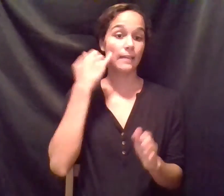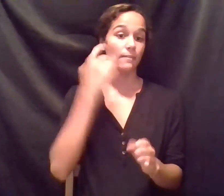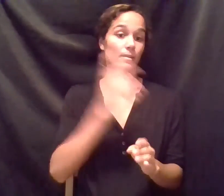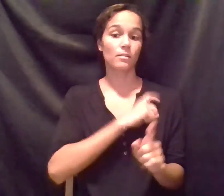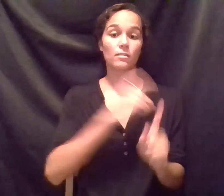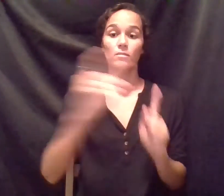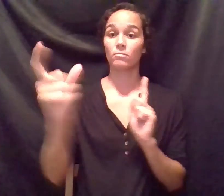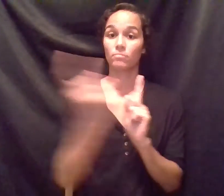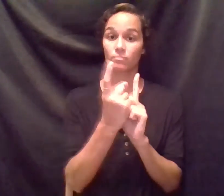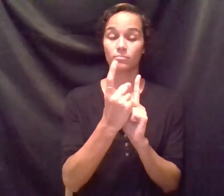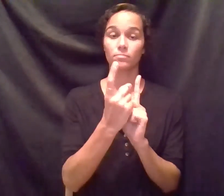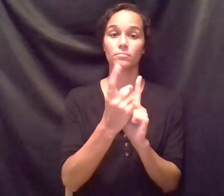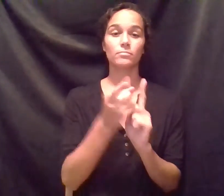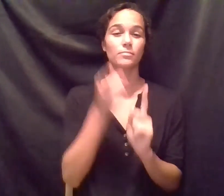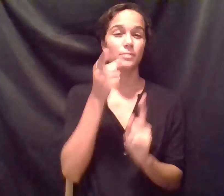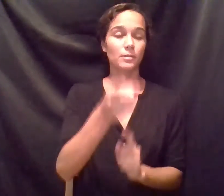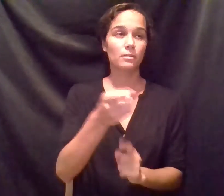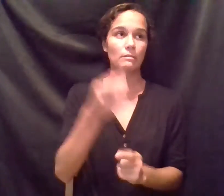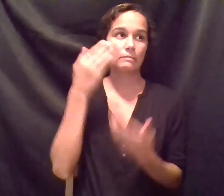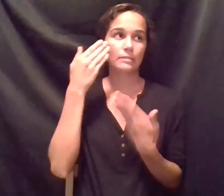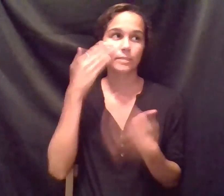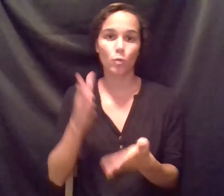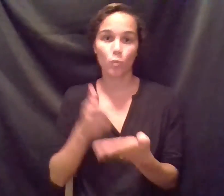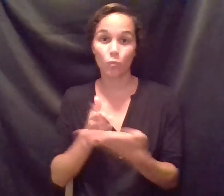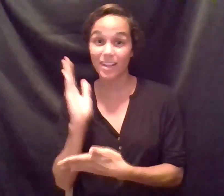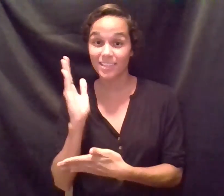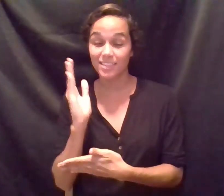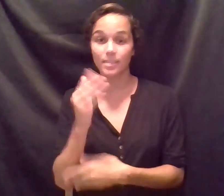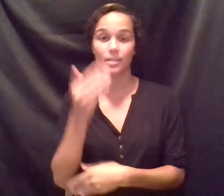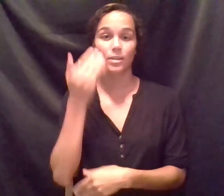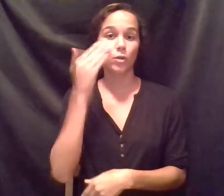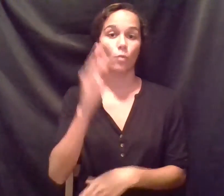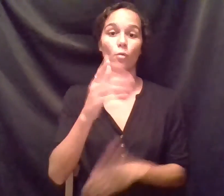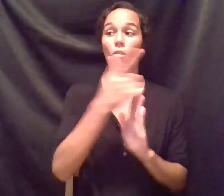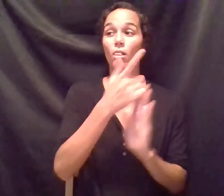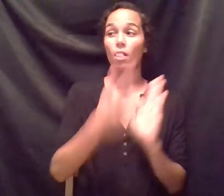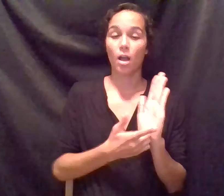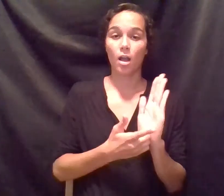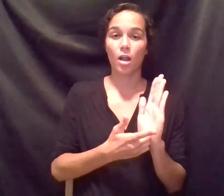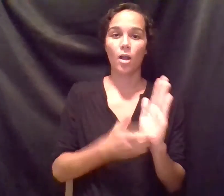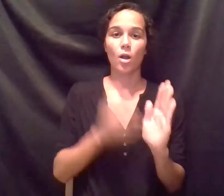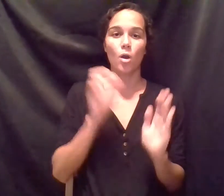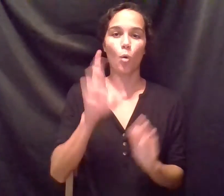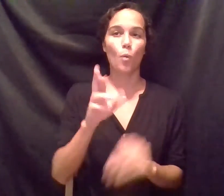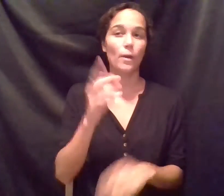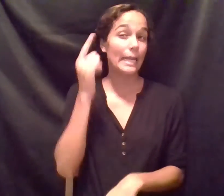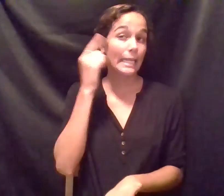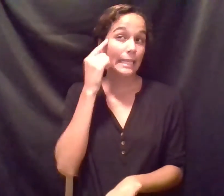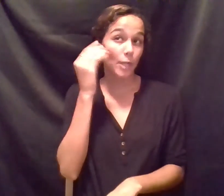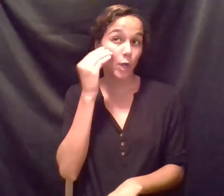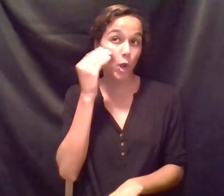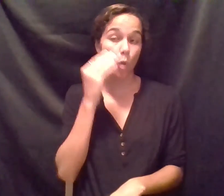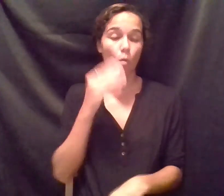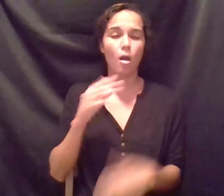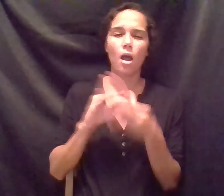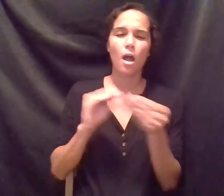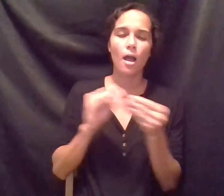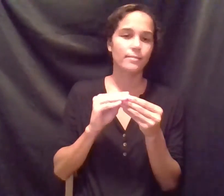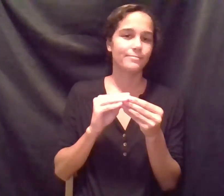are not correct, if you do not know the law and you refuse a lawful order, you are guilty of